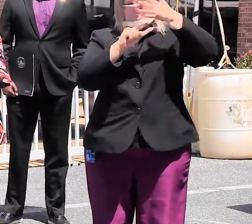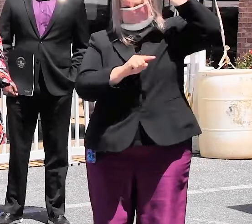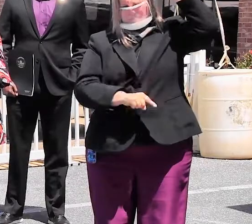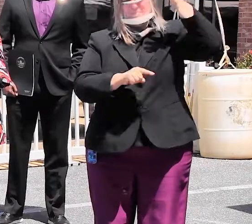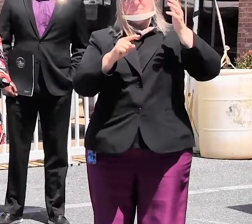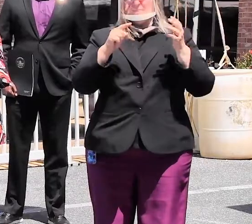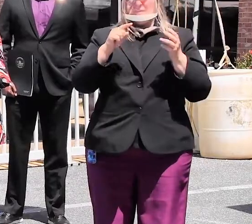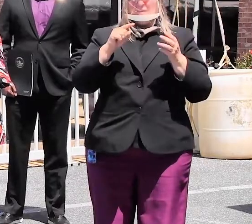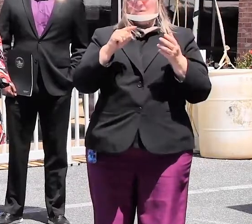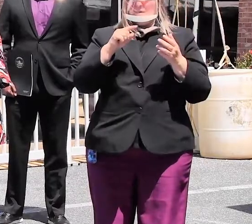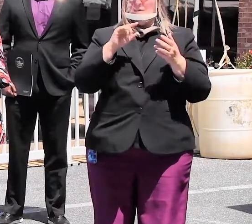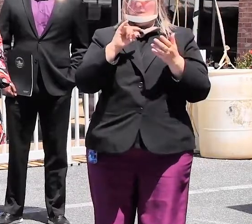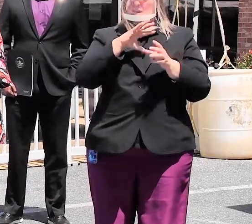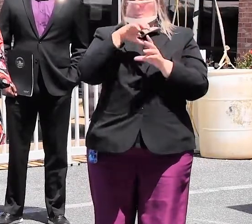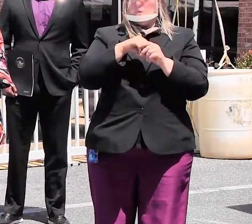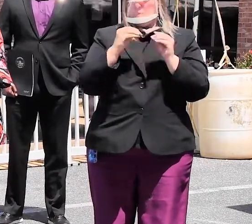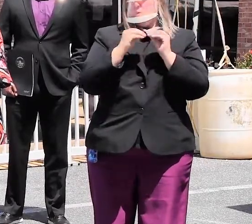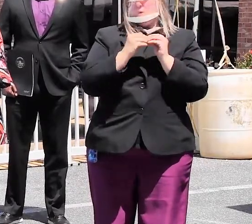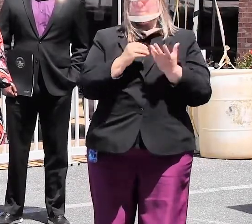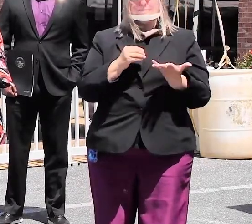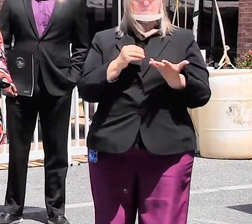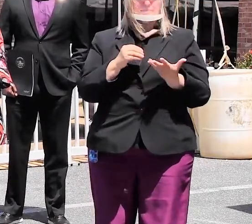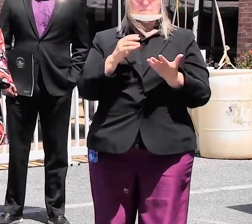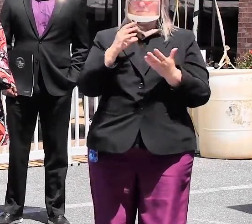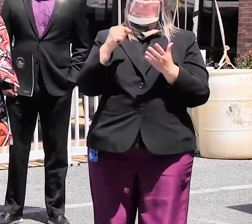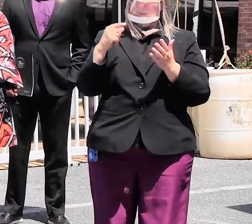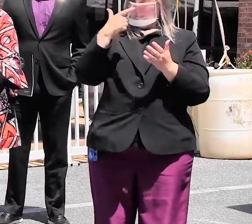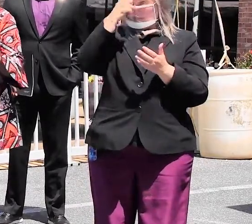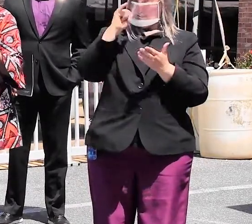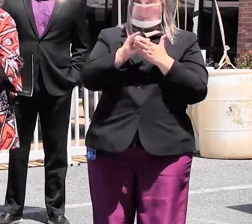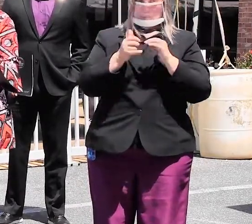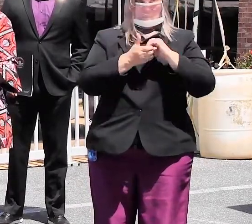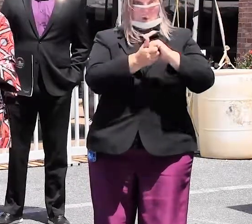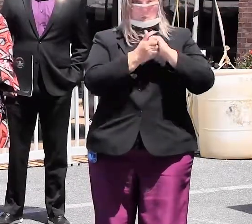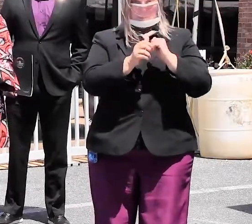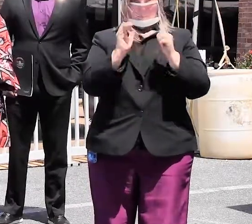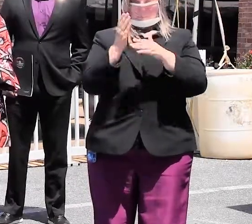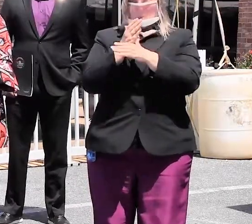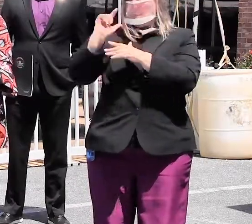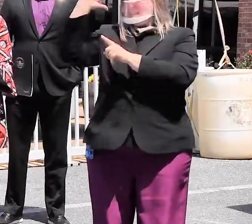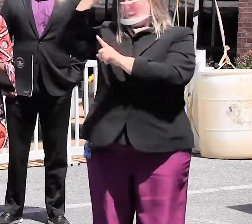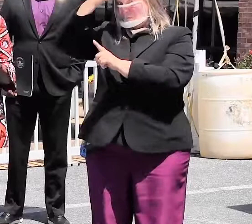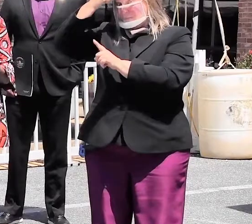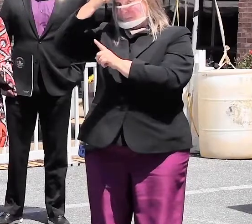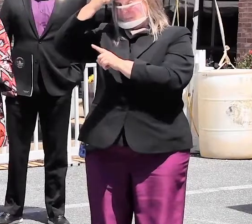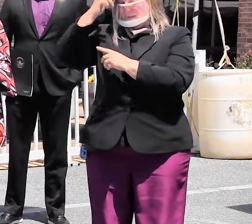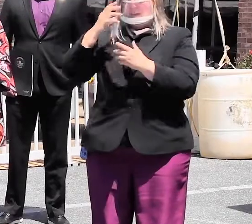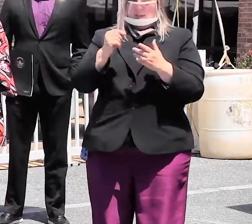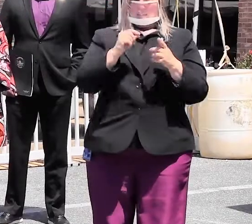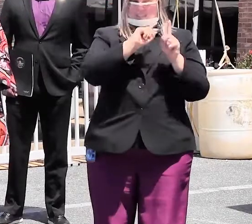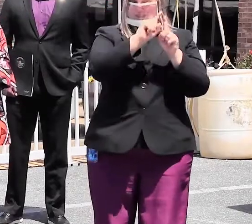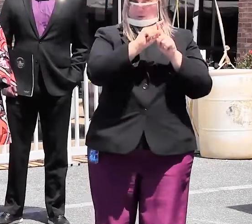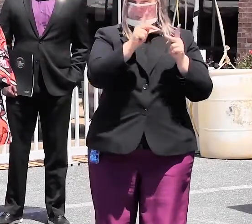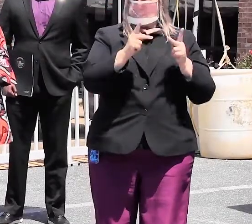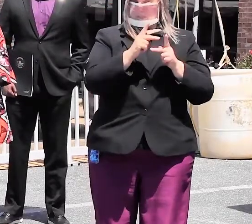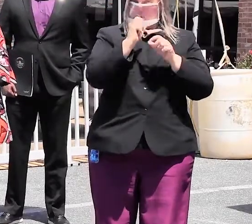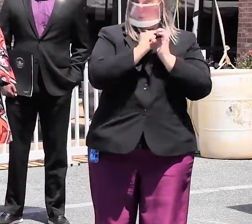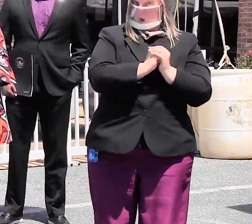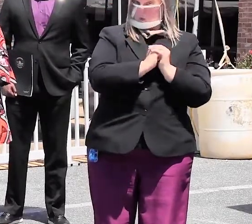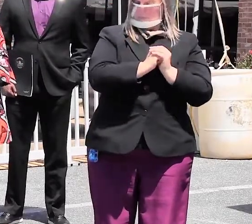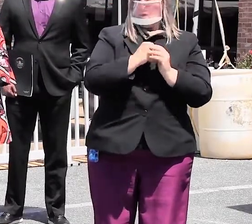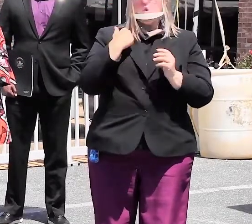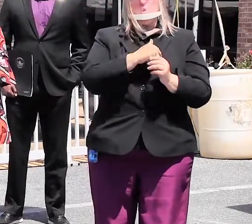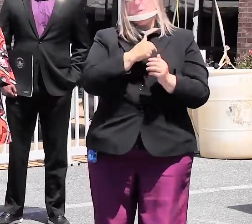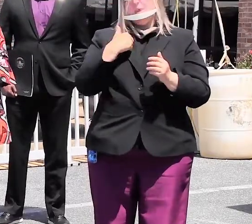extensive but not exhaustive. And due to this partnership between the government and the places of worship, we've had an